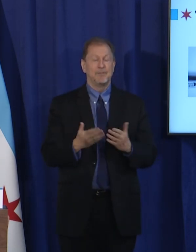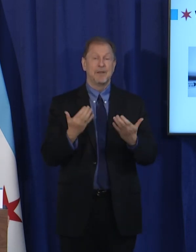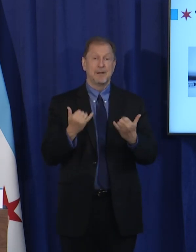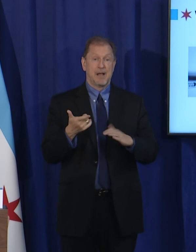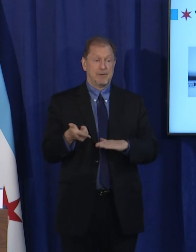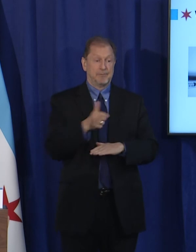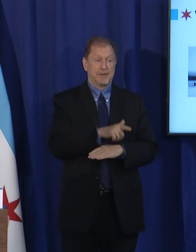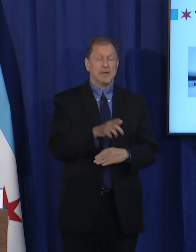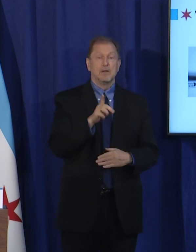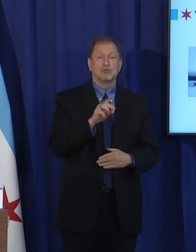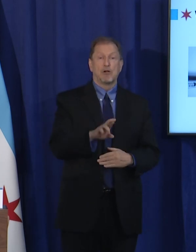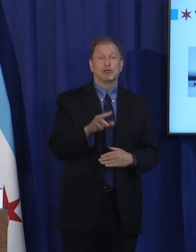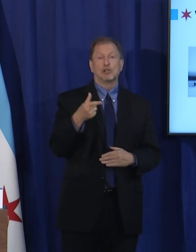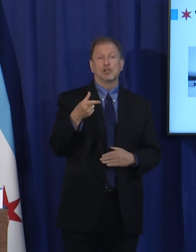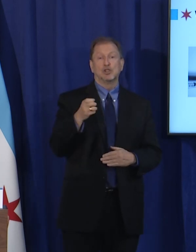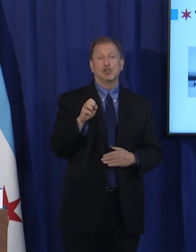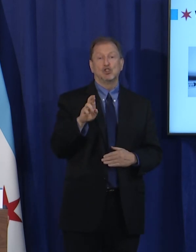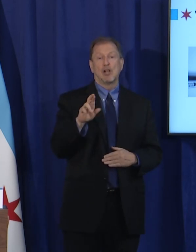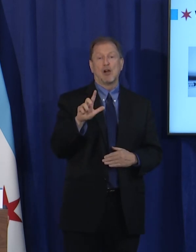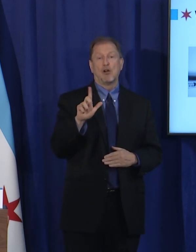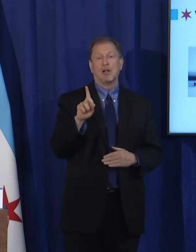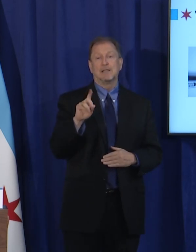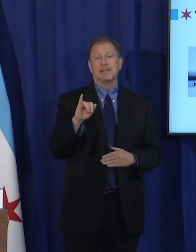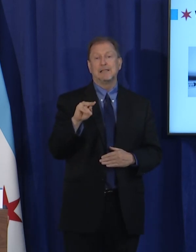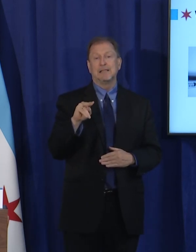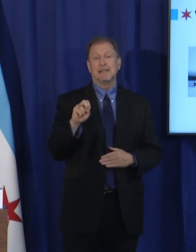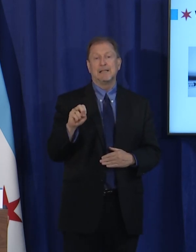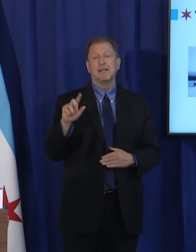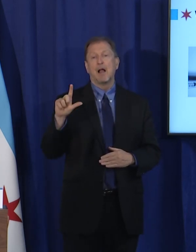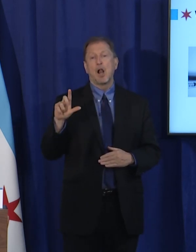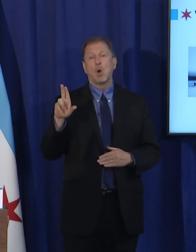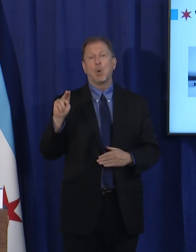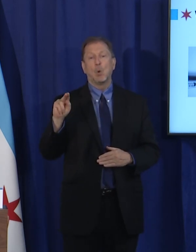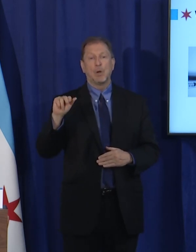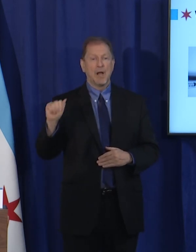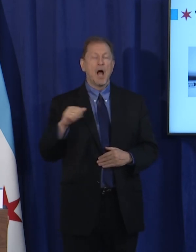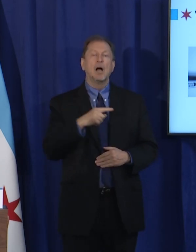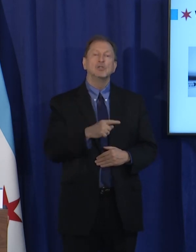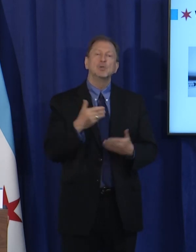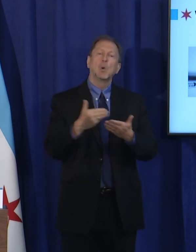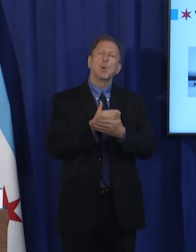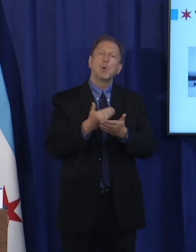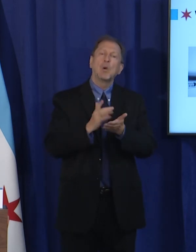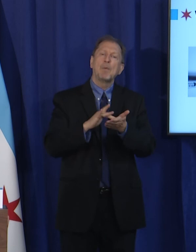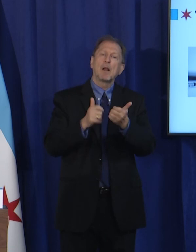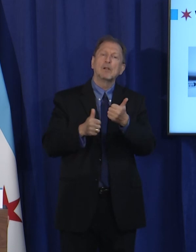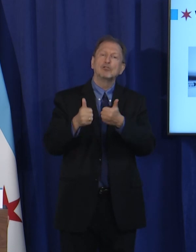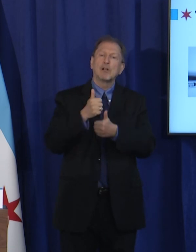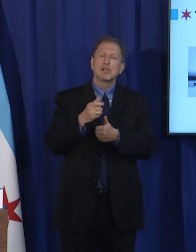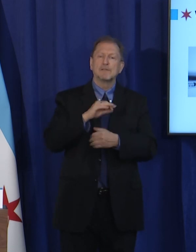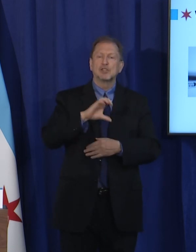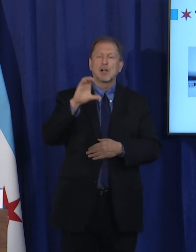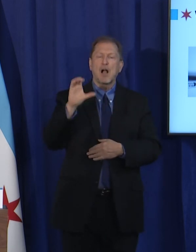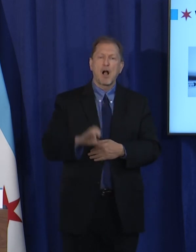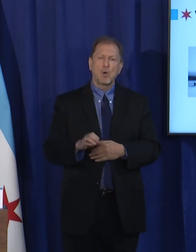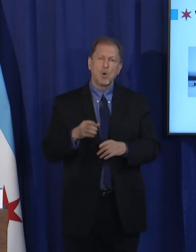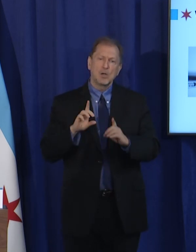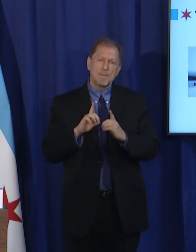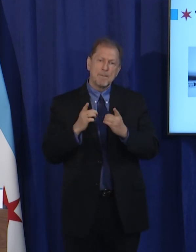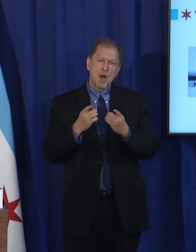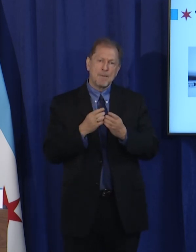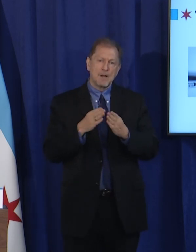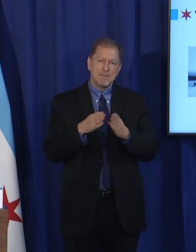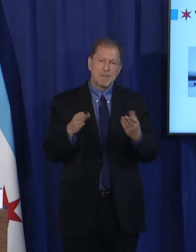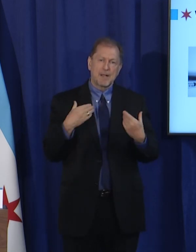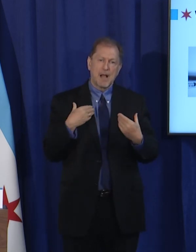Geraldine Luna. She's one of our newer medical directors at the Chicago Department of Public Health, working exclusively on COVID, and she's going to